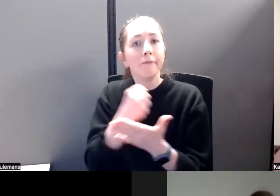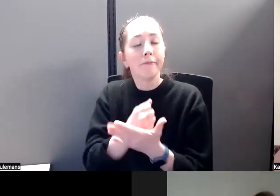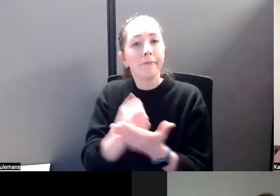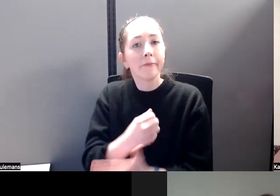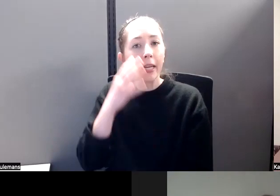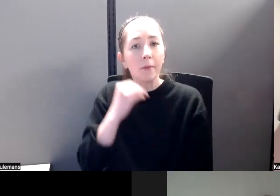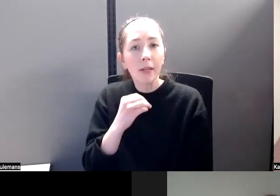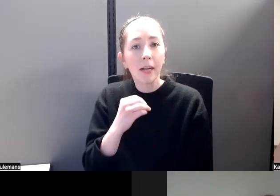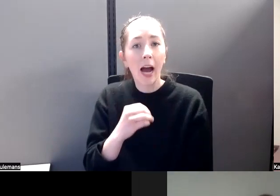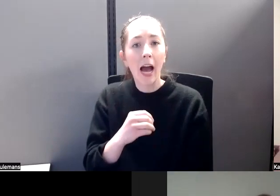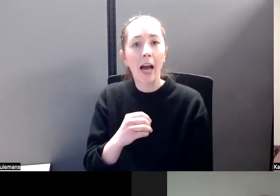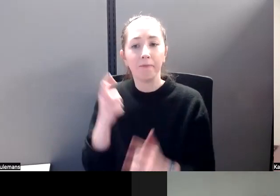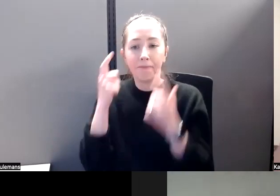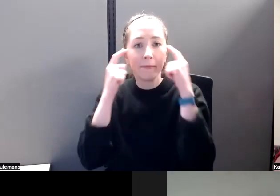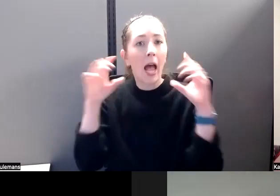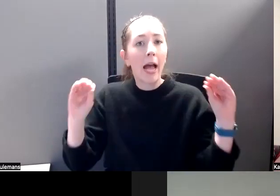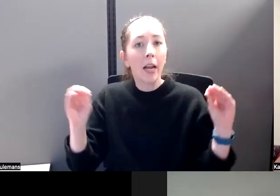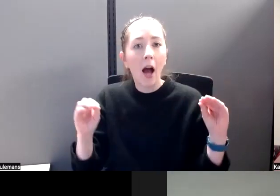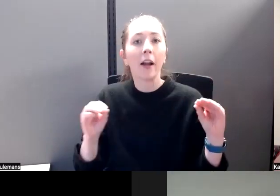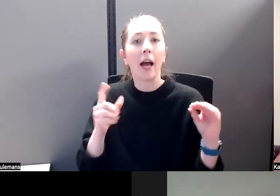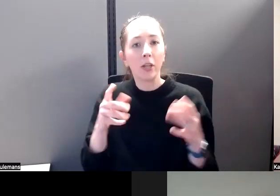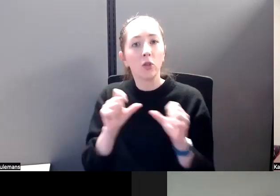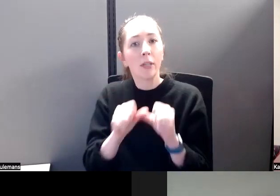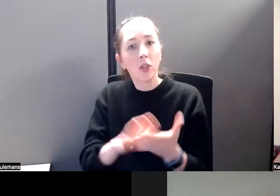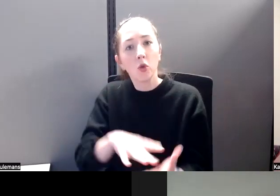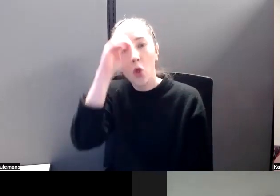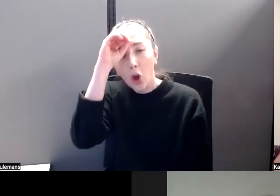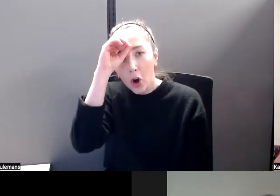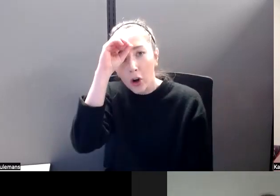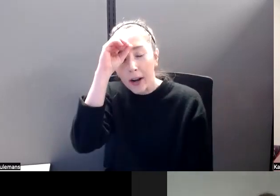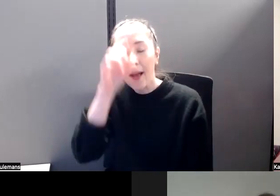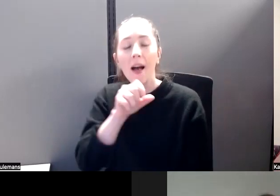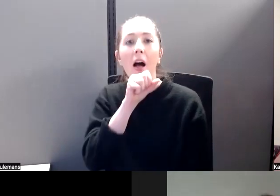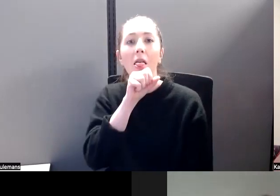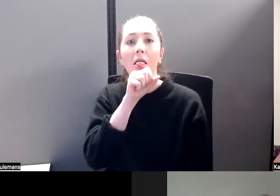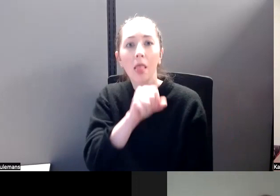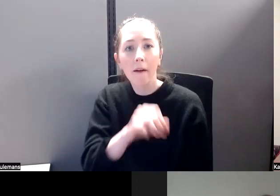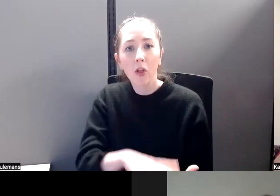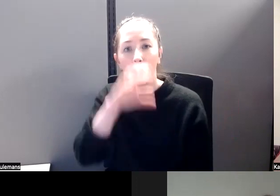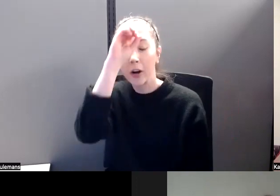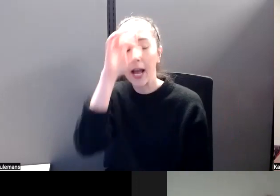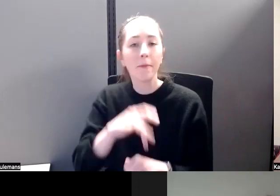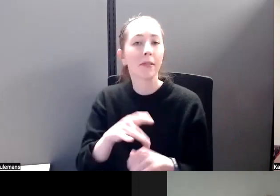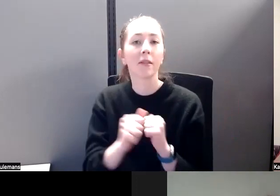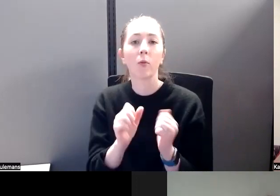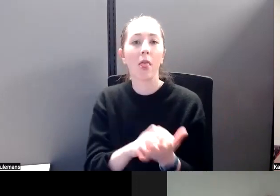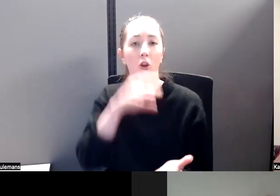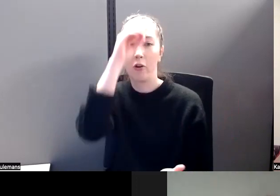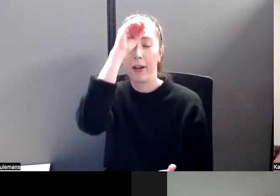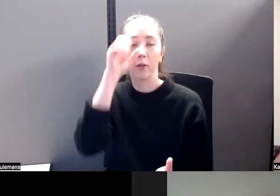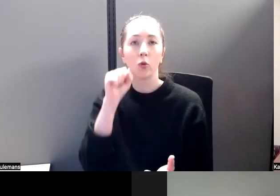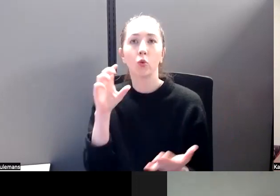have zero ego. I will never feel like I've learned enough. And I love learning. I'm obsessed with it. So, you